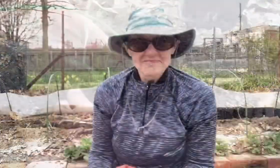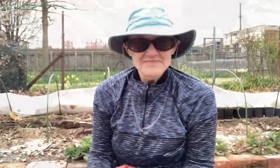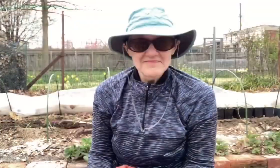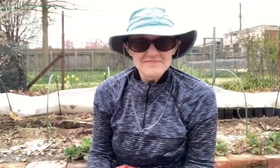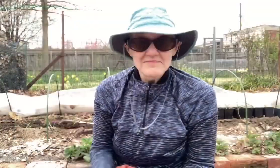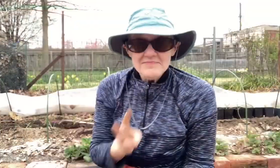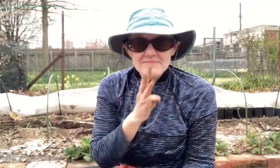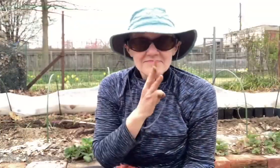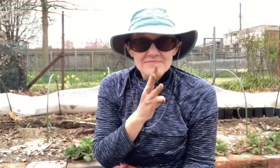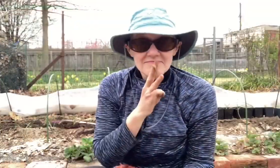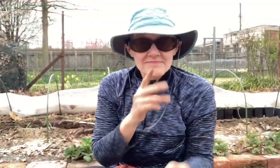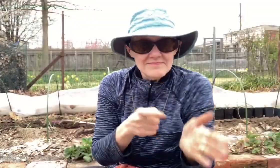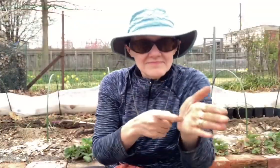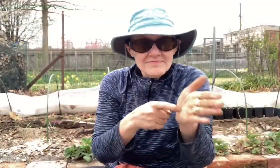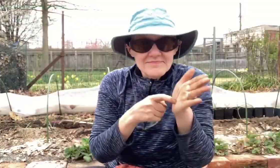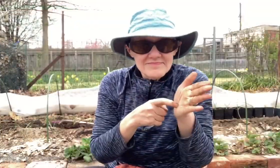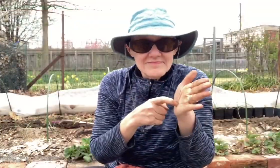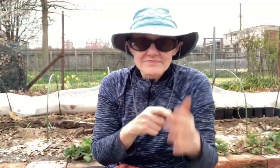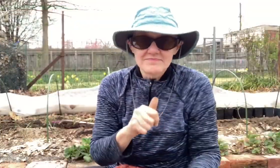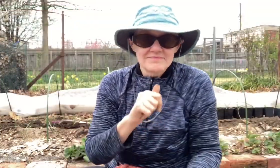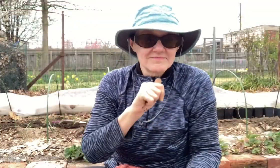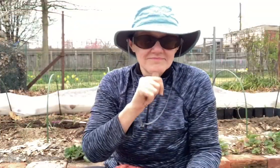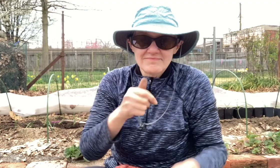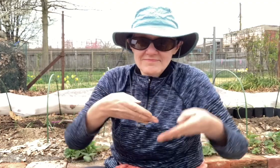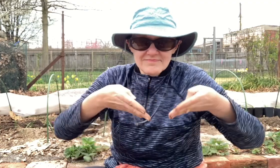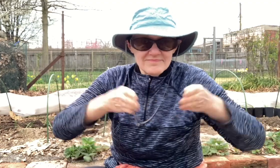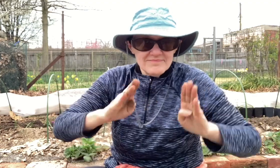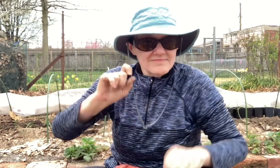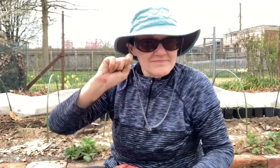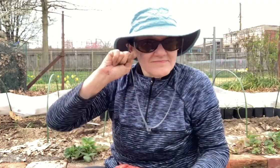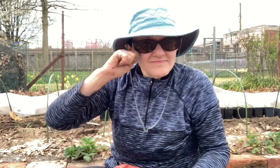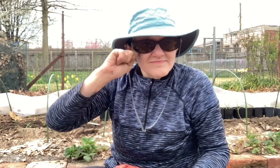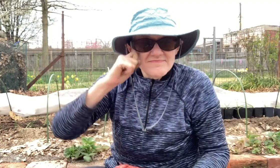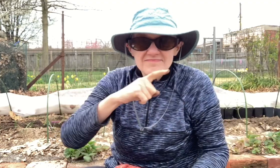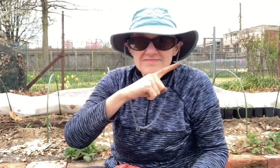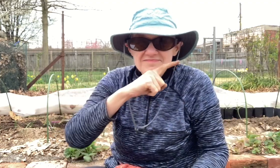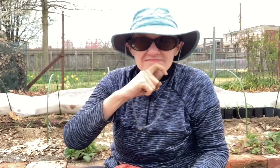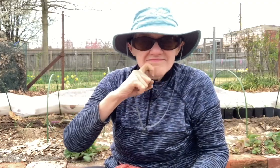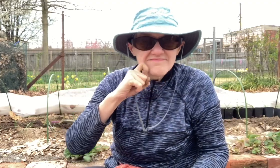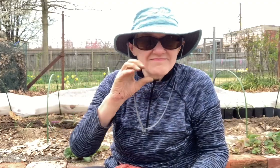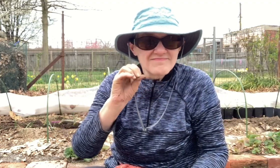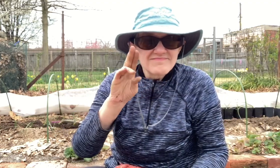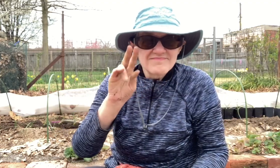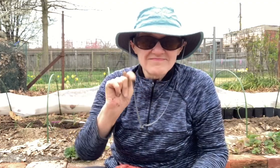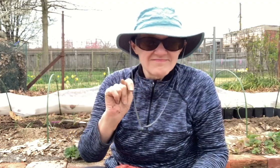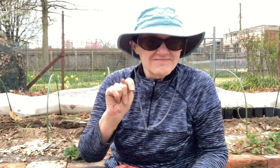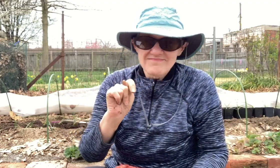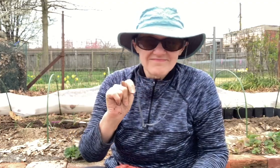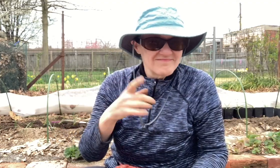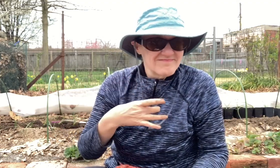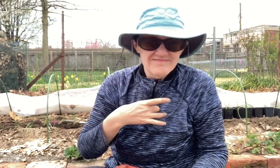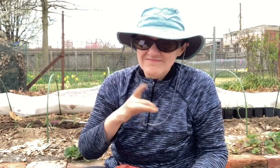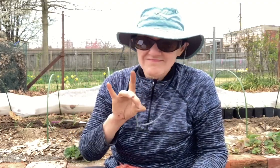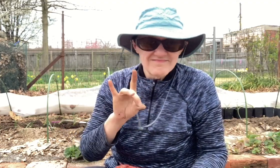Now, what are their water requirements? Onions do not like to dry out.